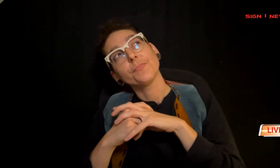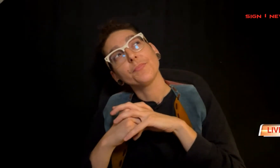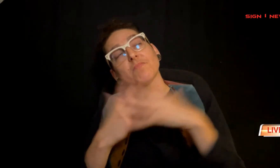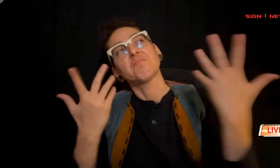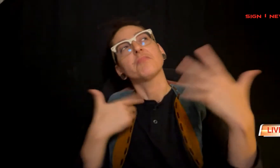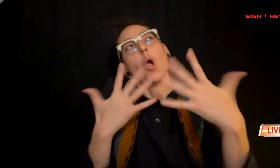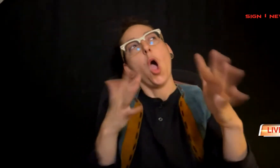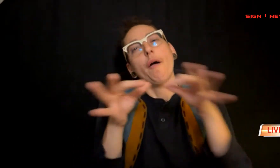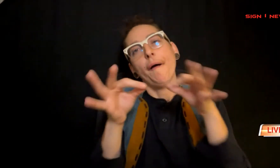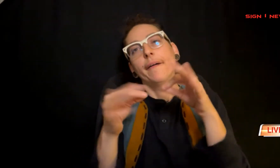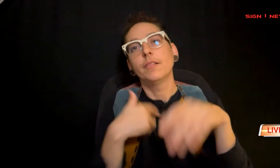So where do I start?